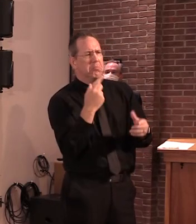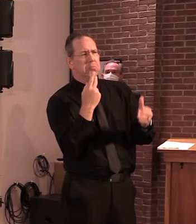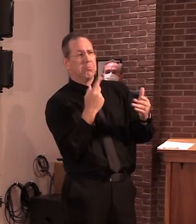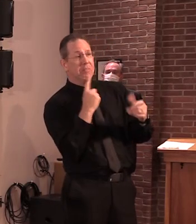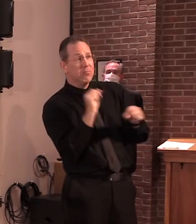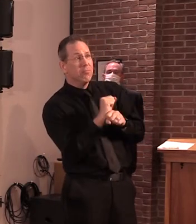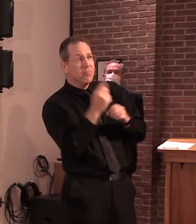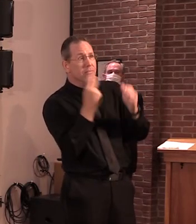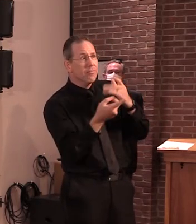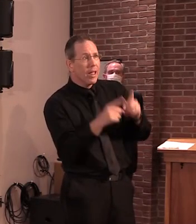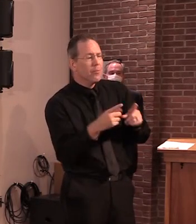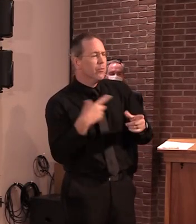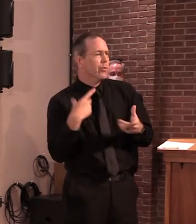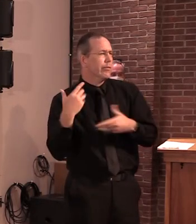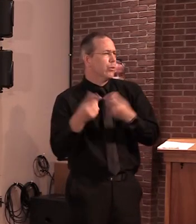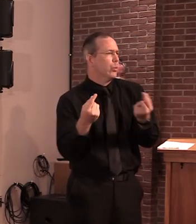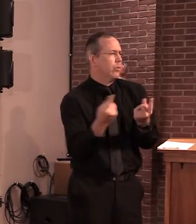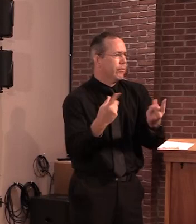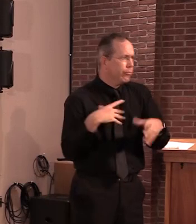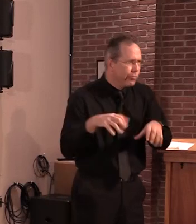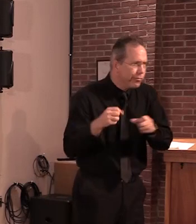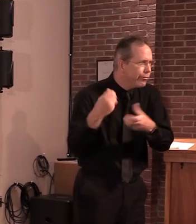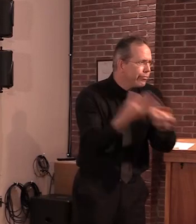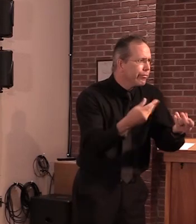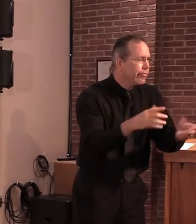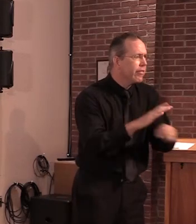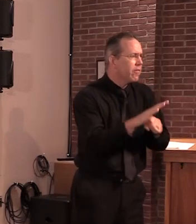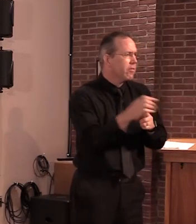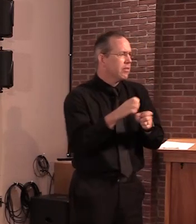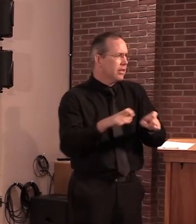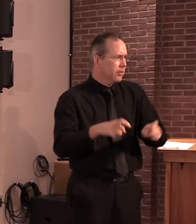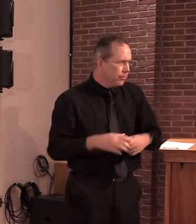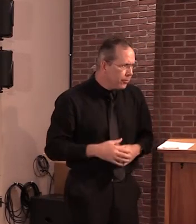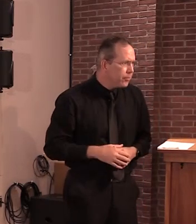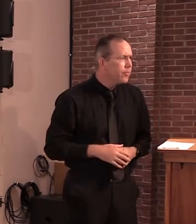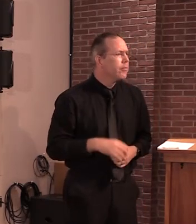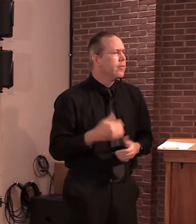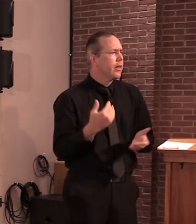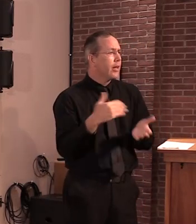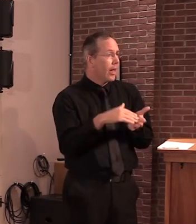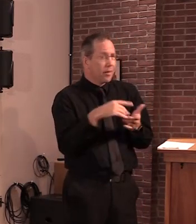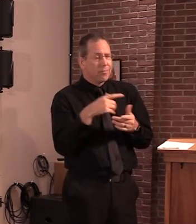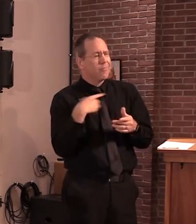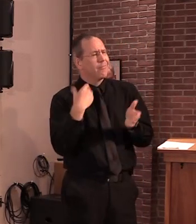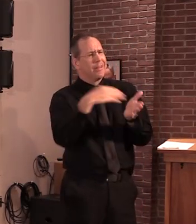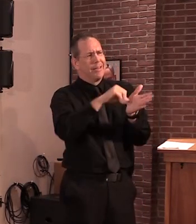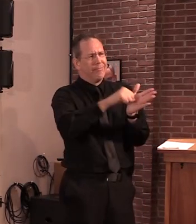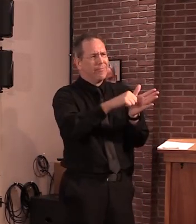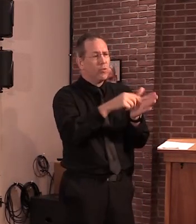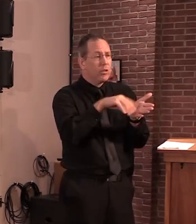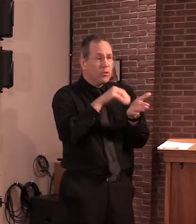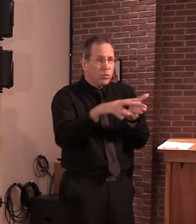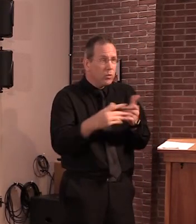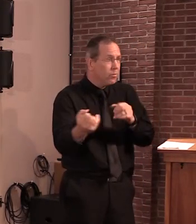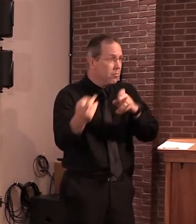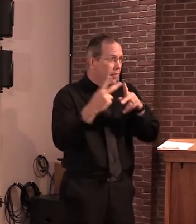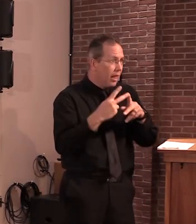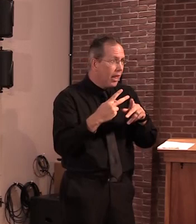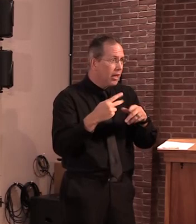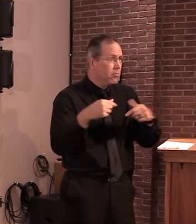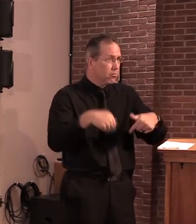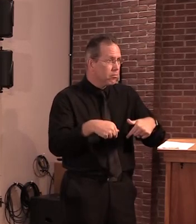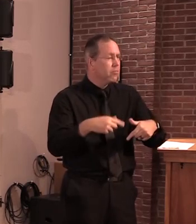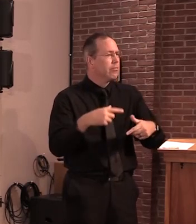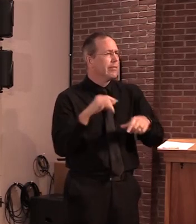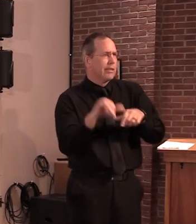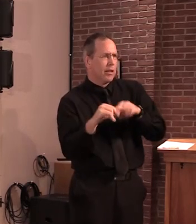So initially, students are coming back. They will be under a quarantine and testing protocol. That